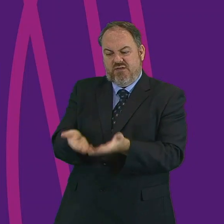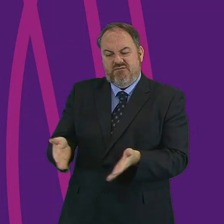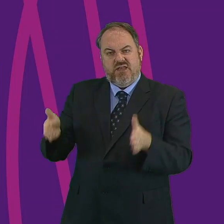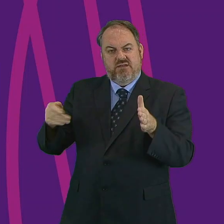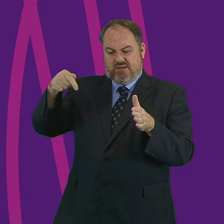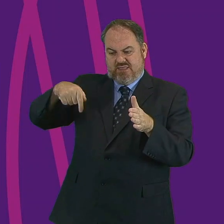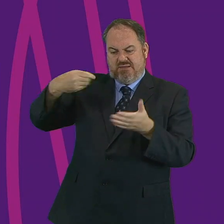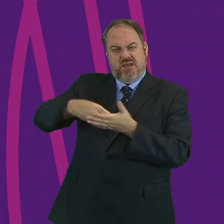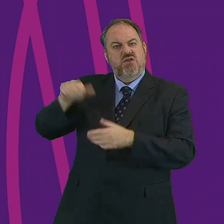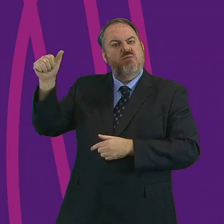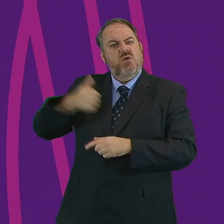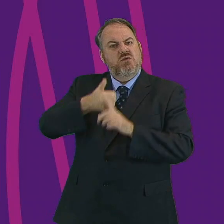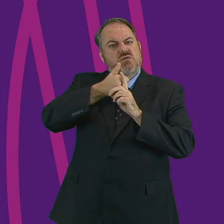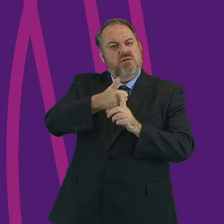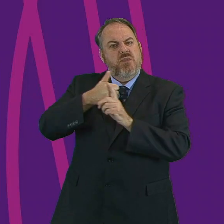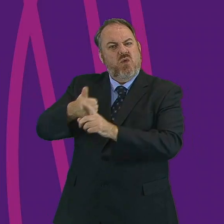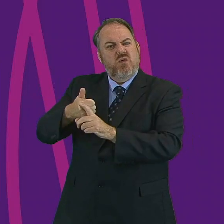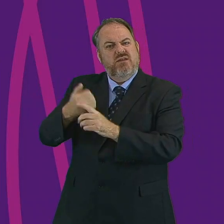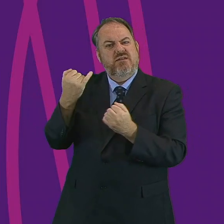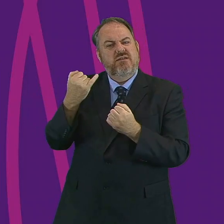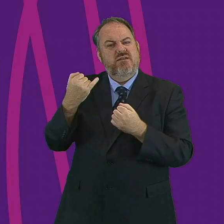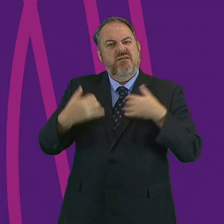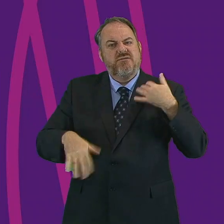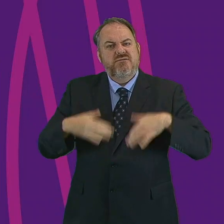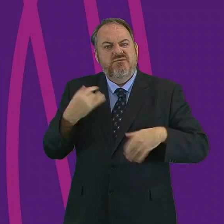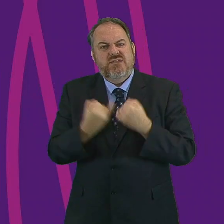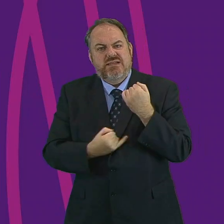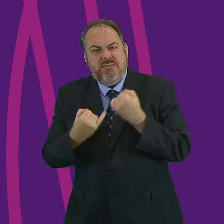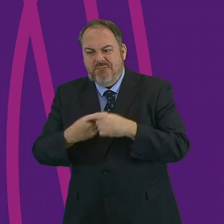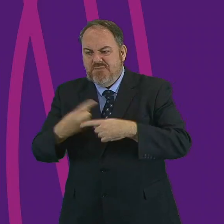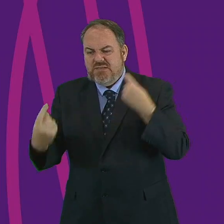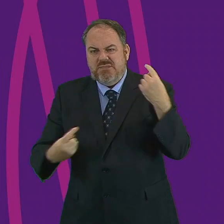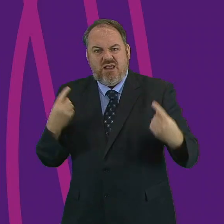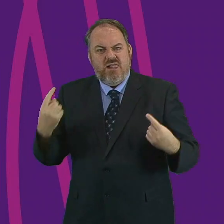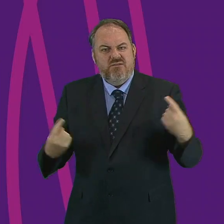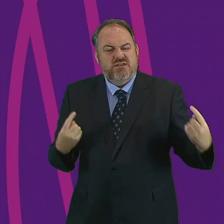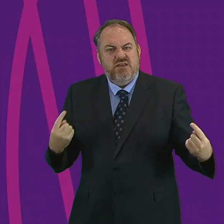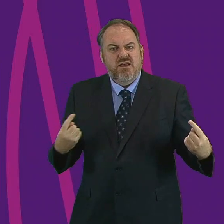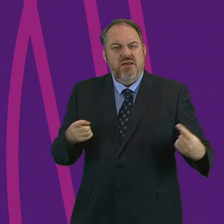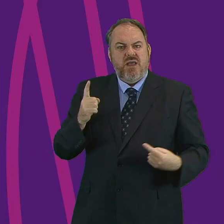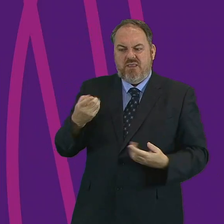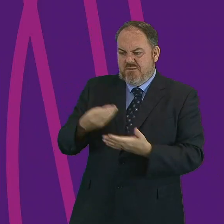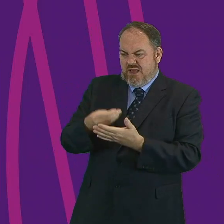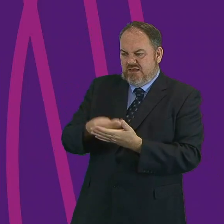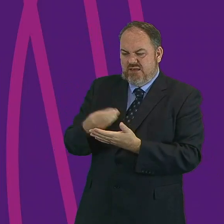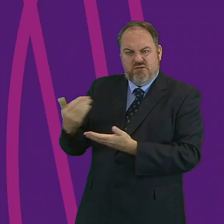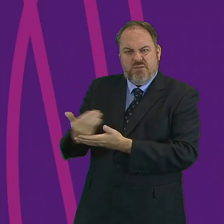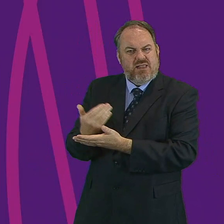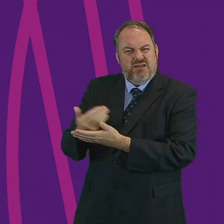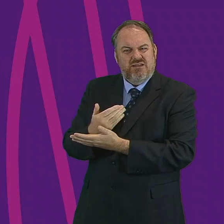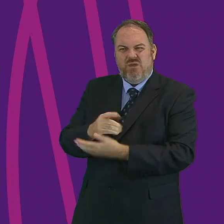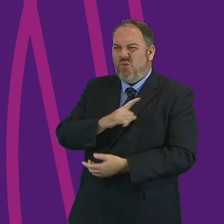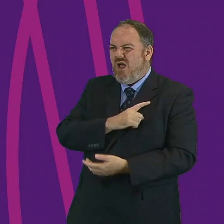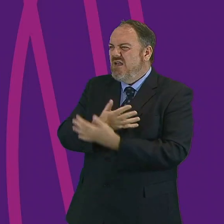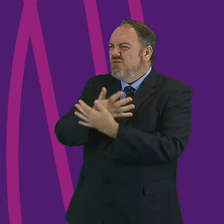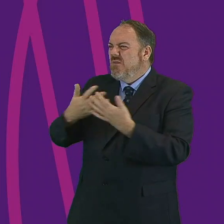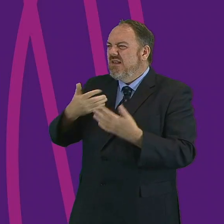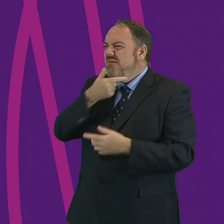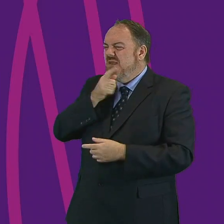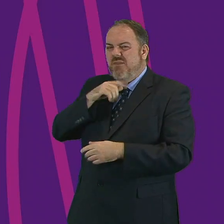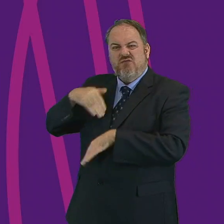victims. But a third of the money supposed to be paid in simply isn't being collected. So why are so many criminals being allowed to skip paying their